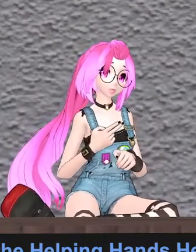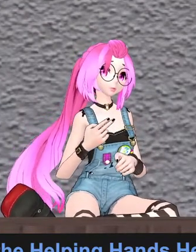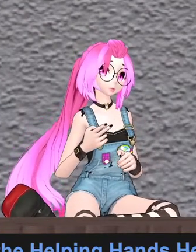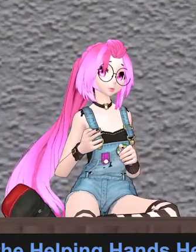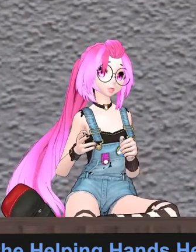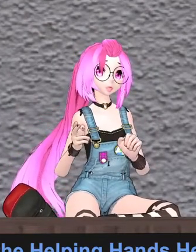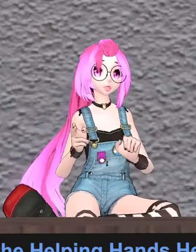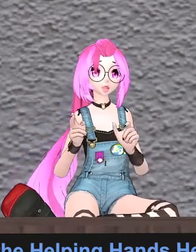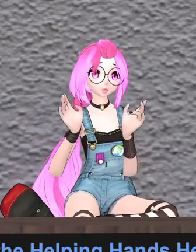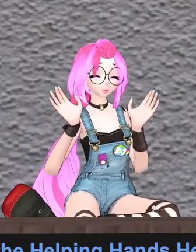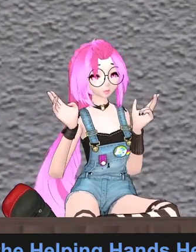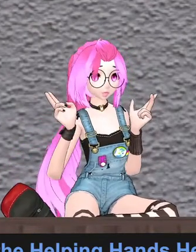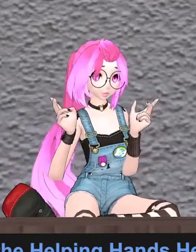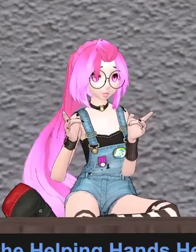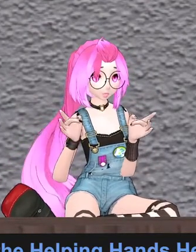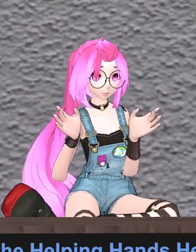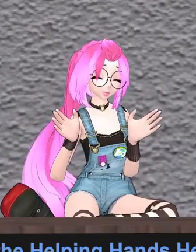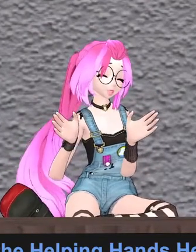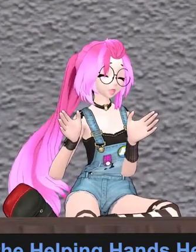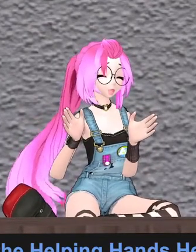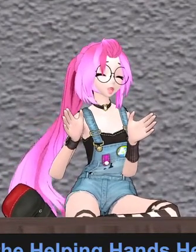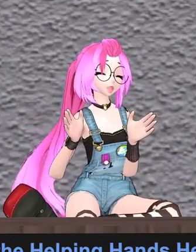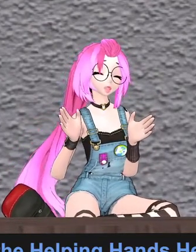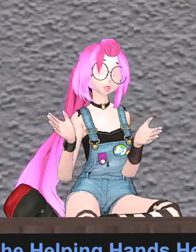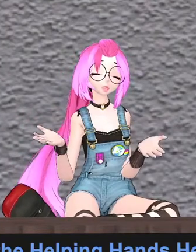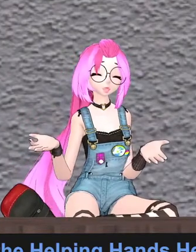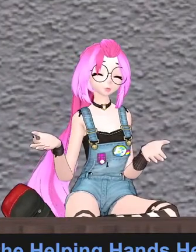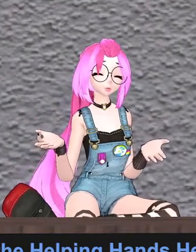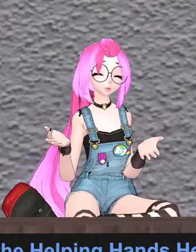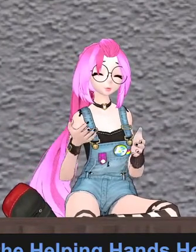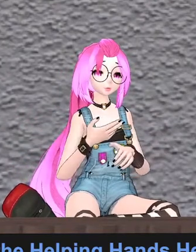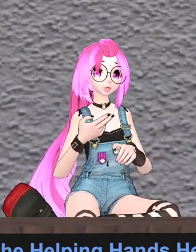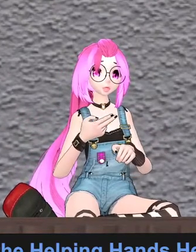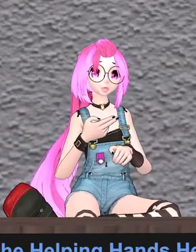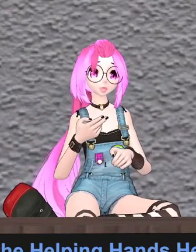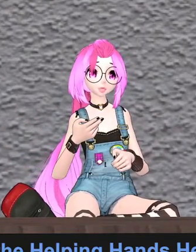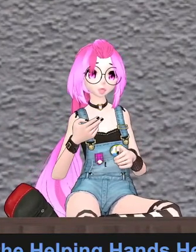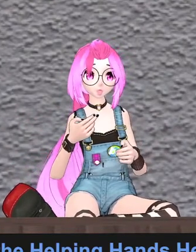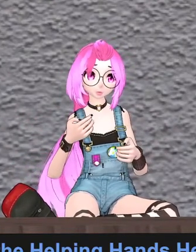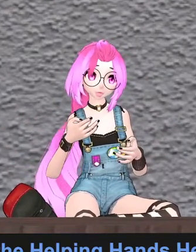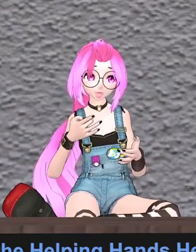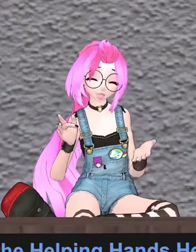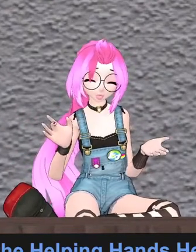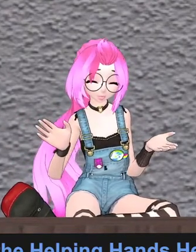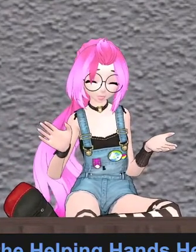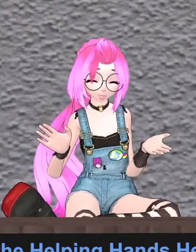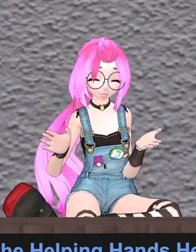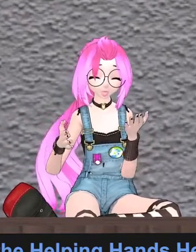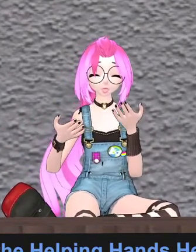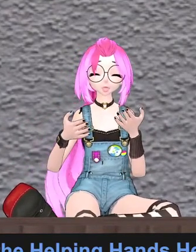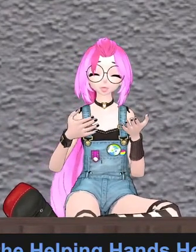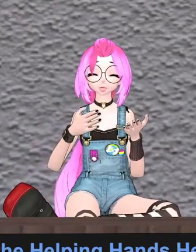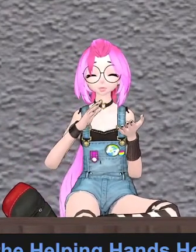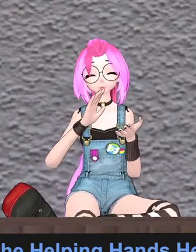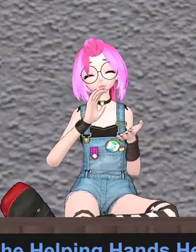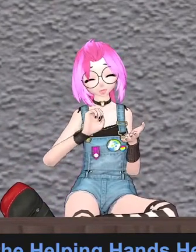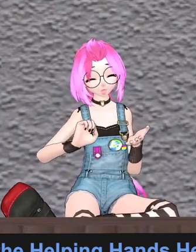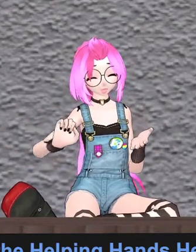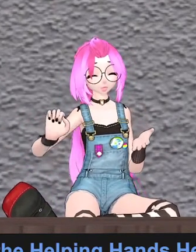use it. It's not hateful. It's not like you're going to use this if you don't like German people. It's just the